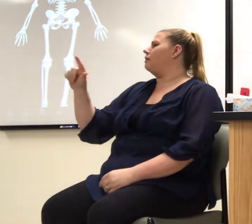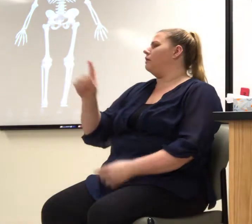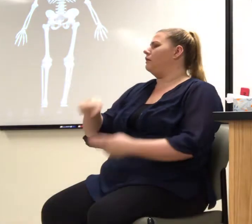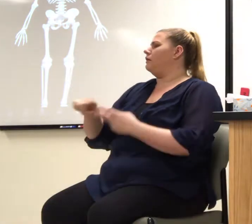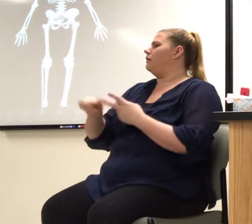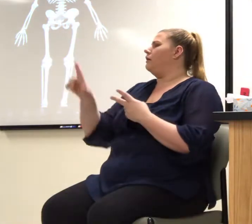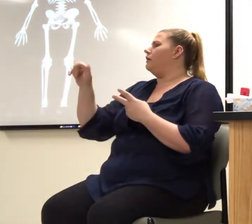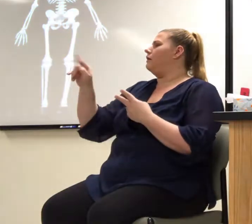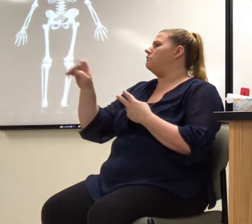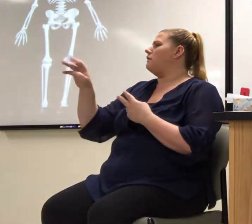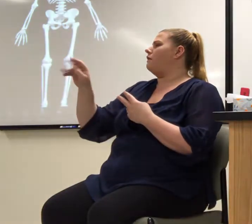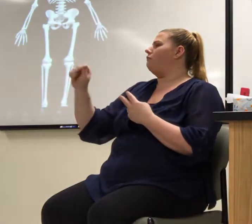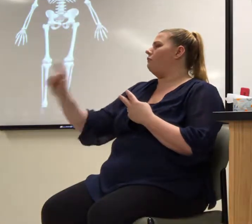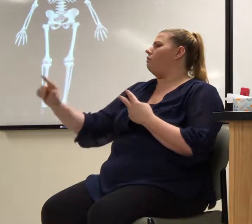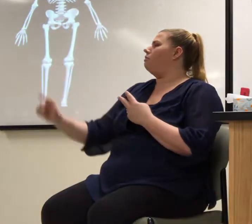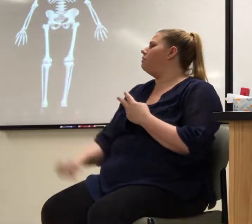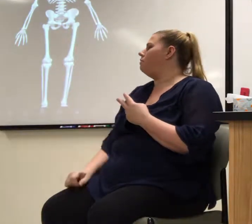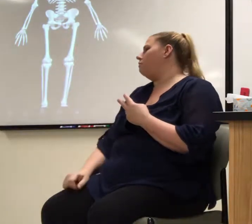lateral